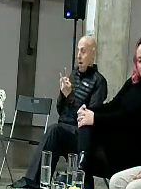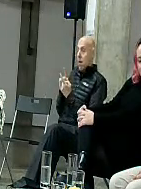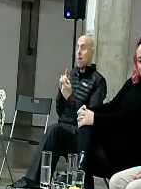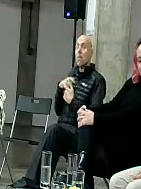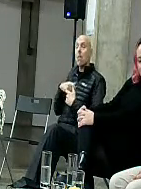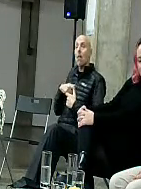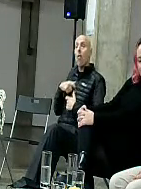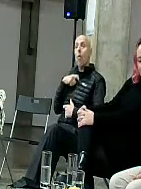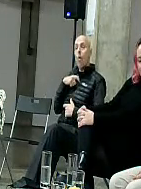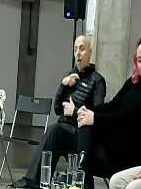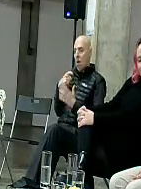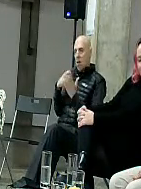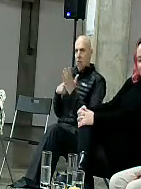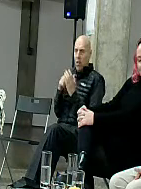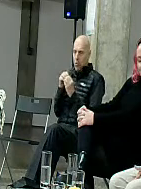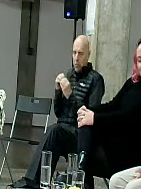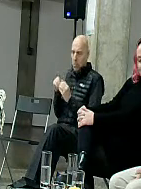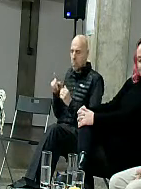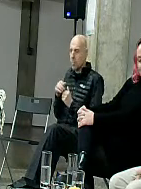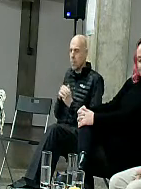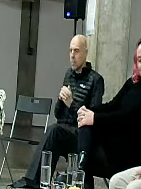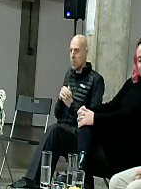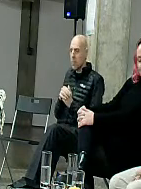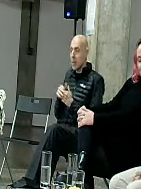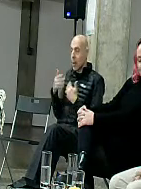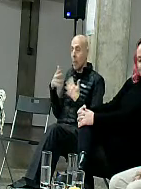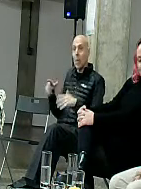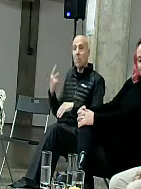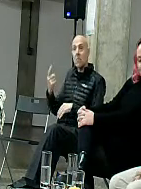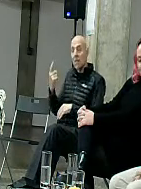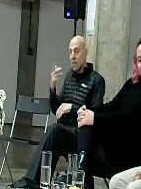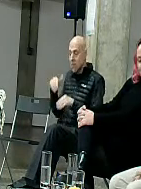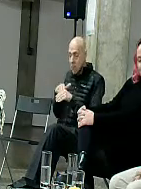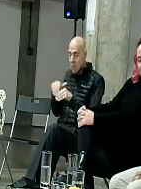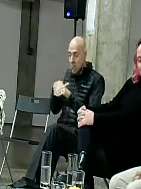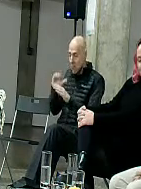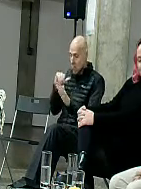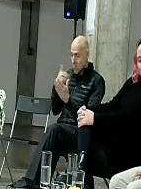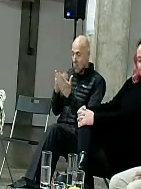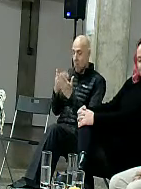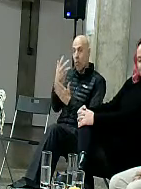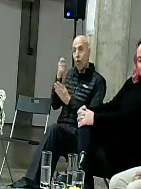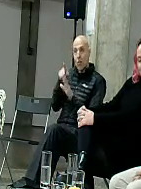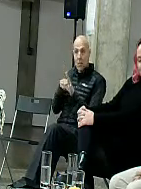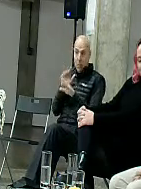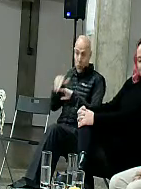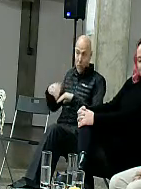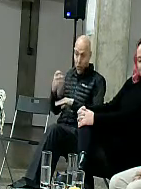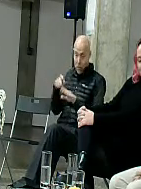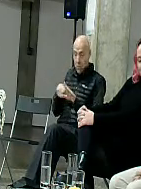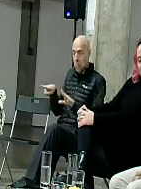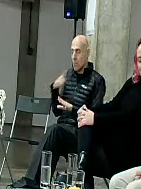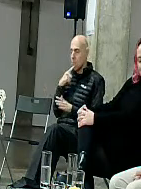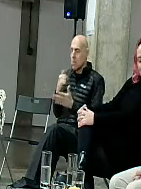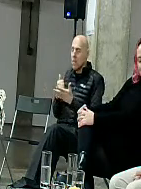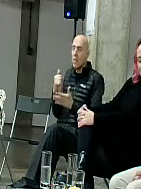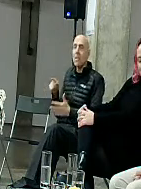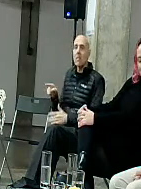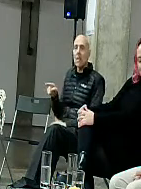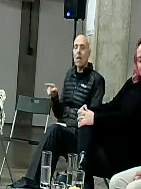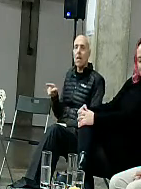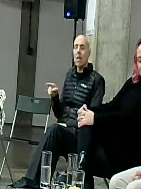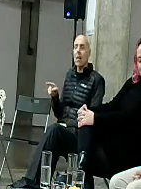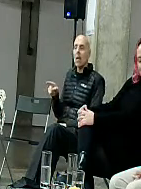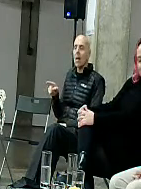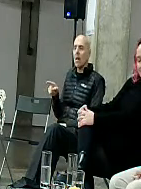Bhatt, who has done this sort of, has done these cases for 30 years or more, so he was fantastic.